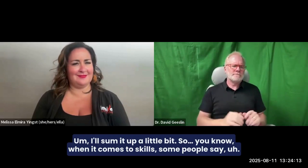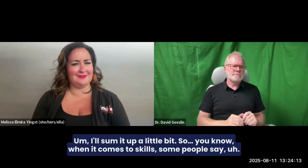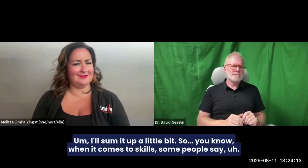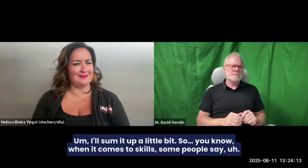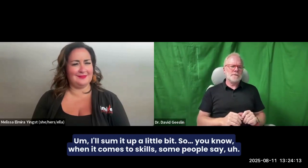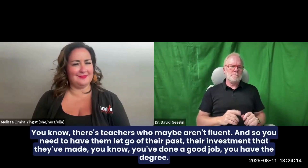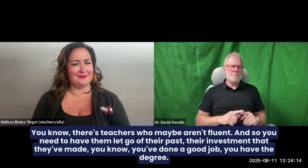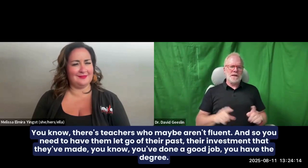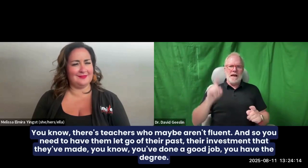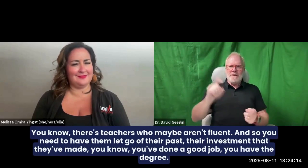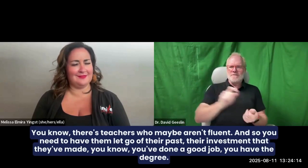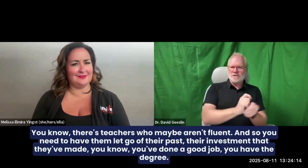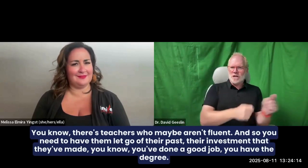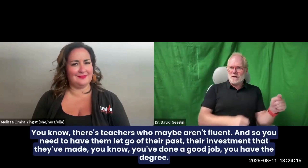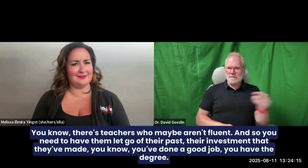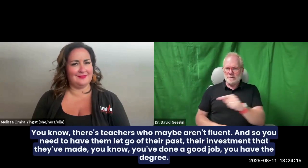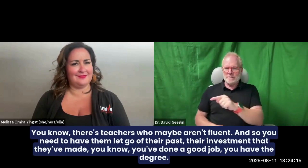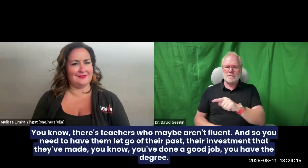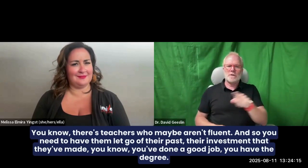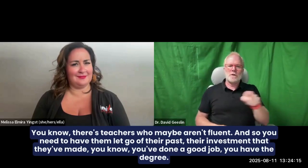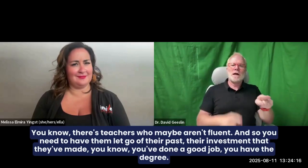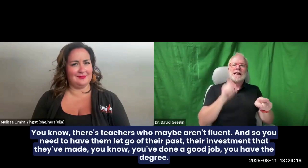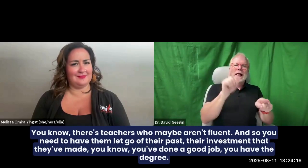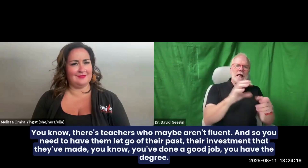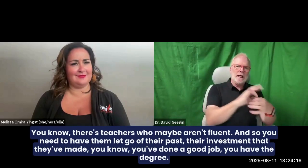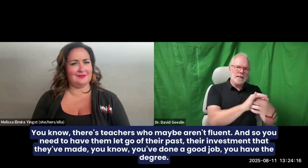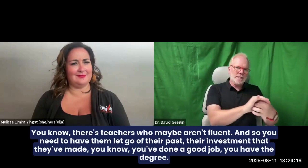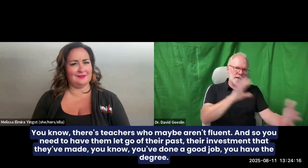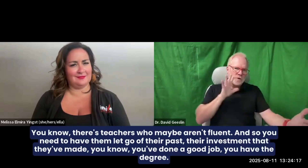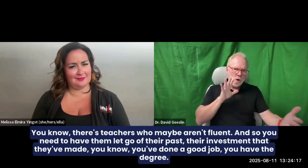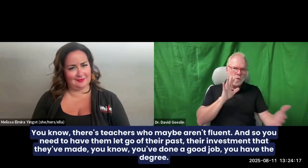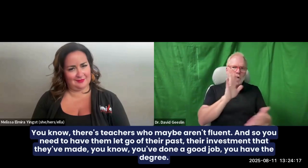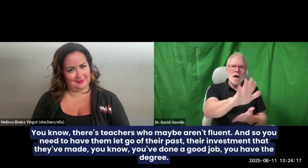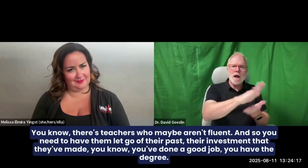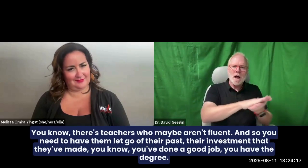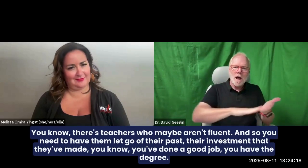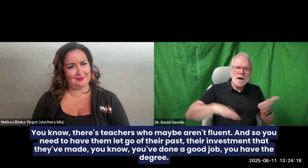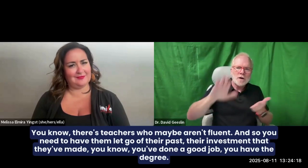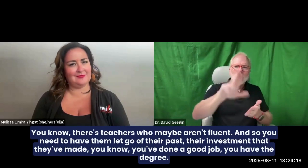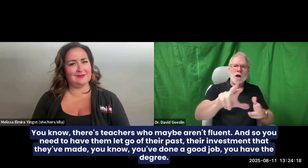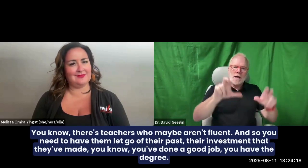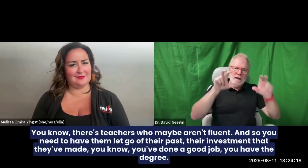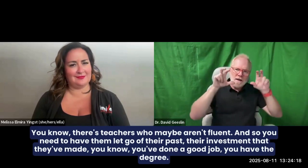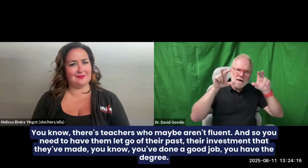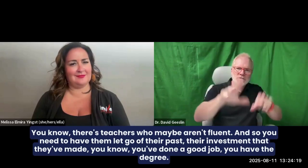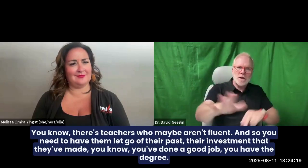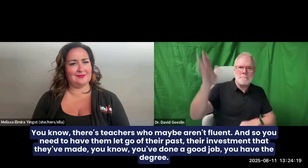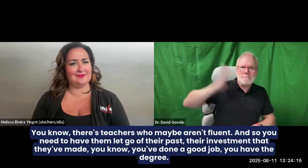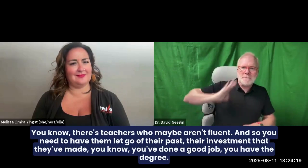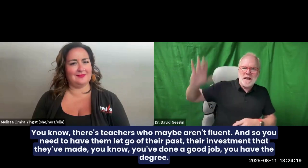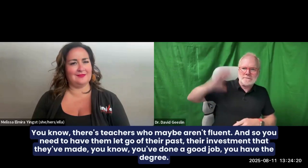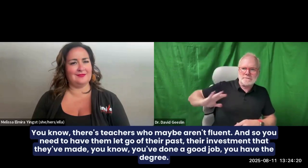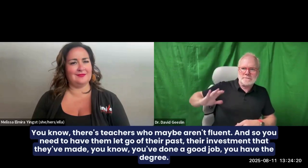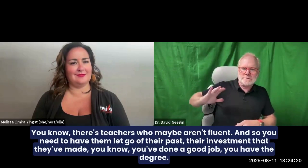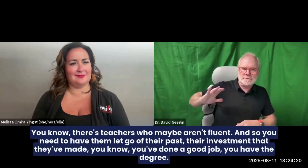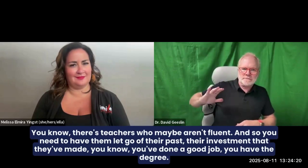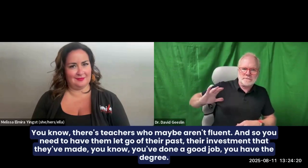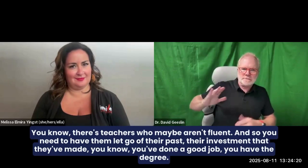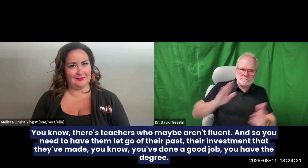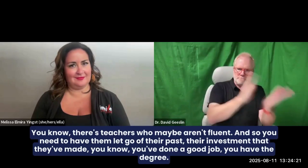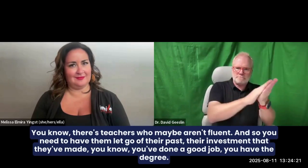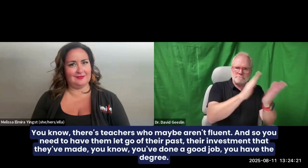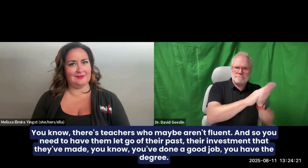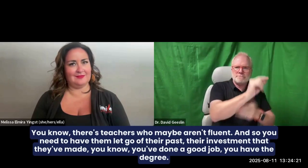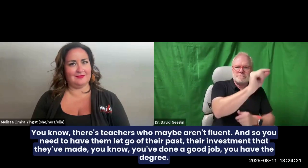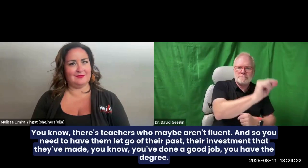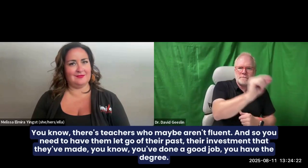say, there's teachers who maybe aren't fluent. And so you need to have them let go of